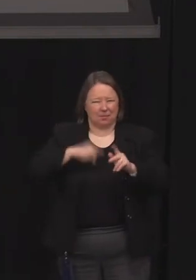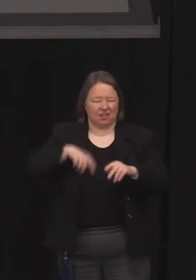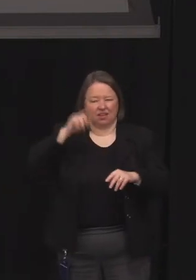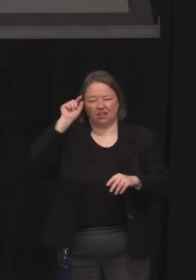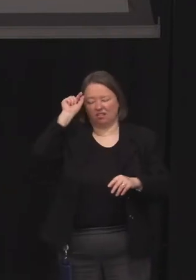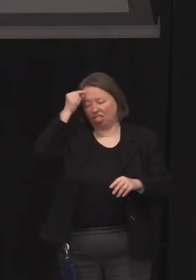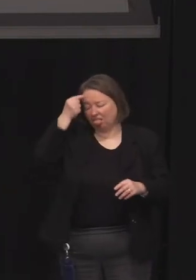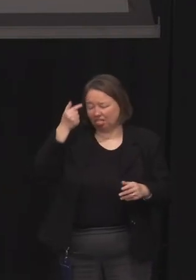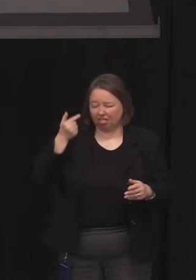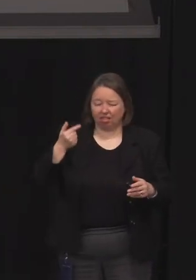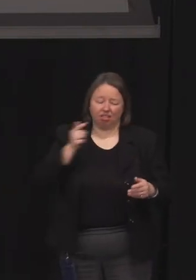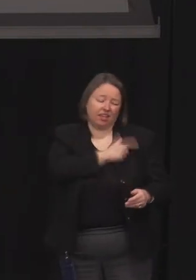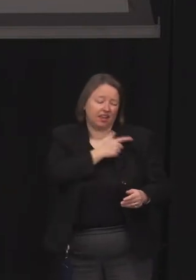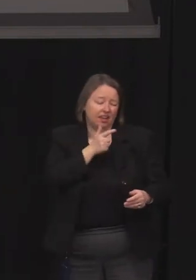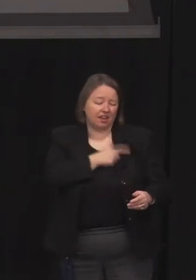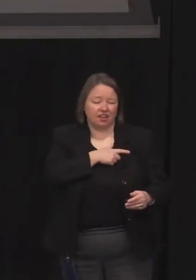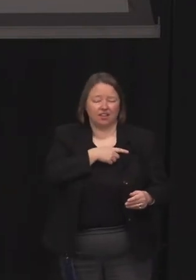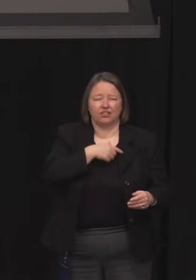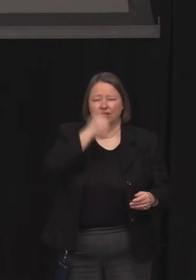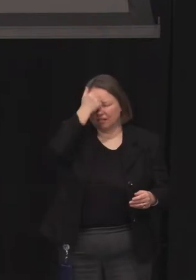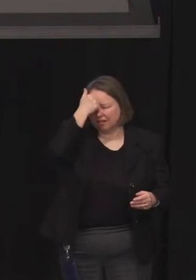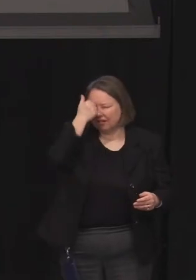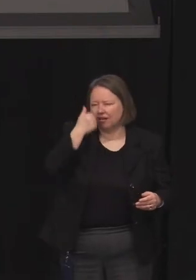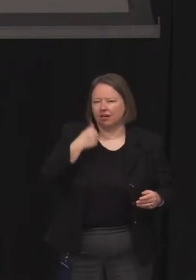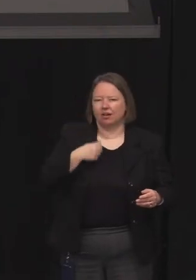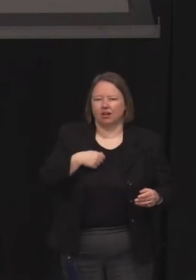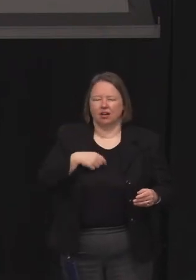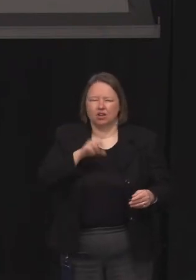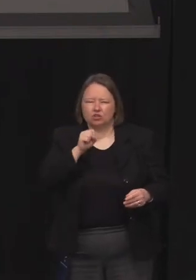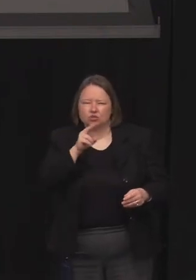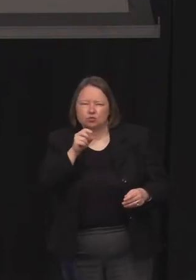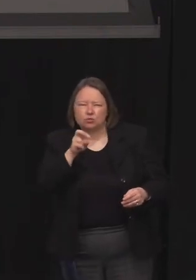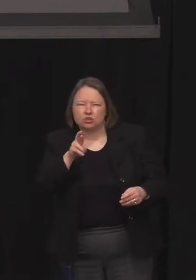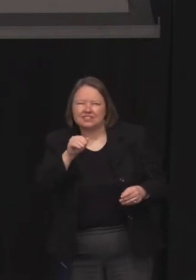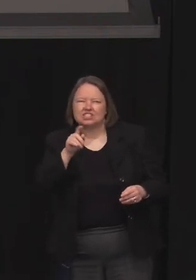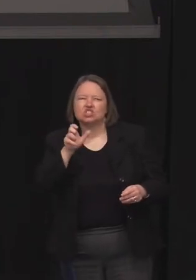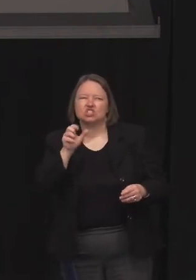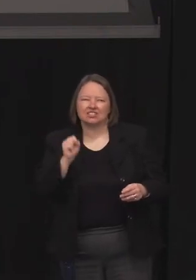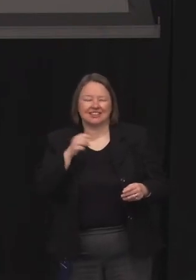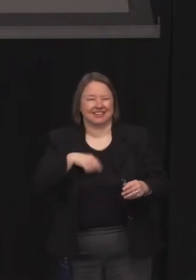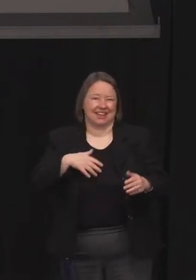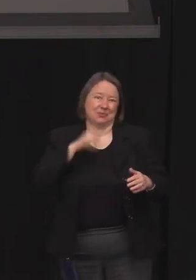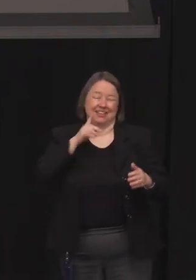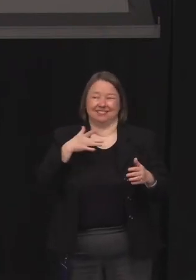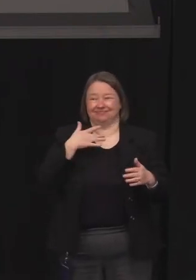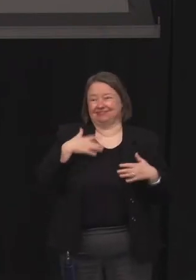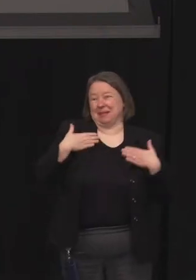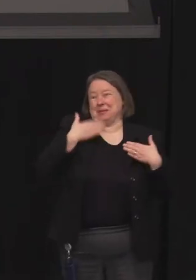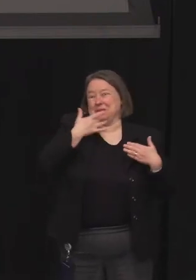lazy, buffoonish, superstitious, and happy-go-lucky.